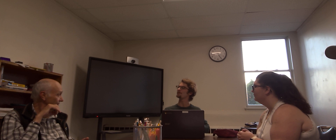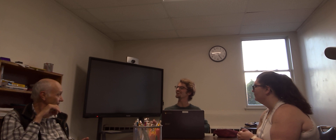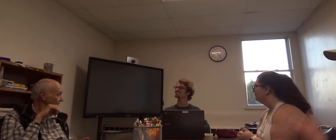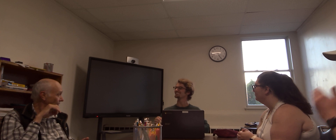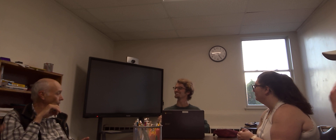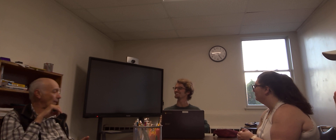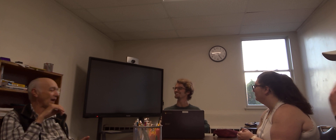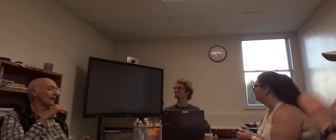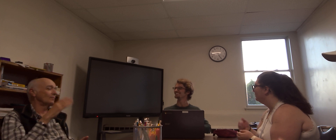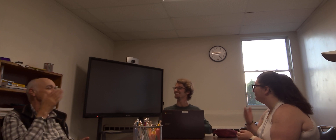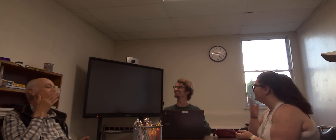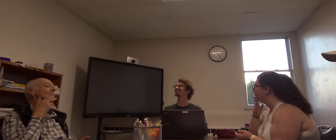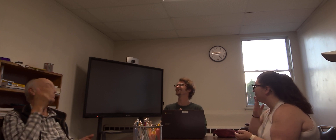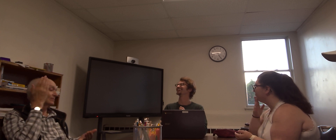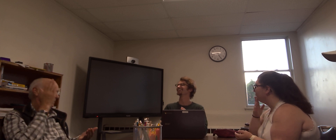Bad. Oh, bad, yeah.